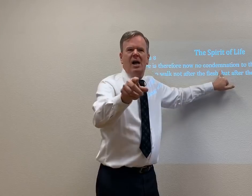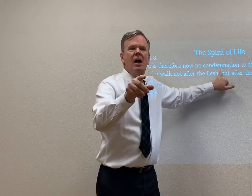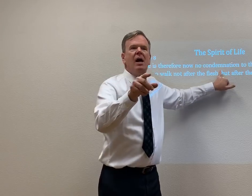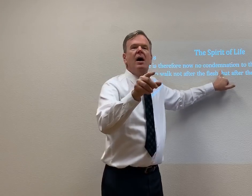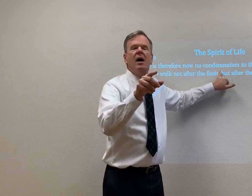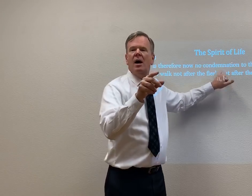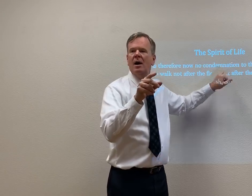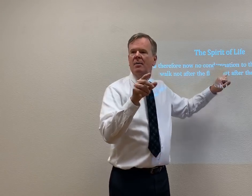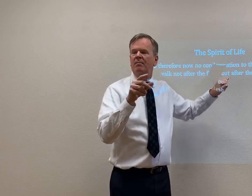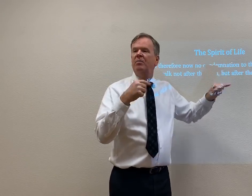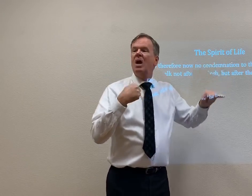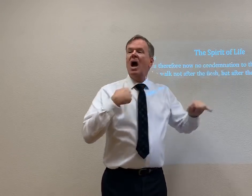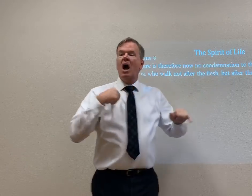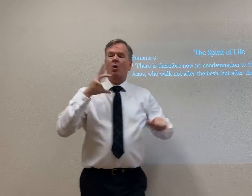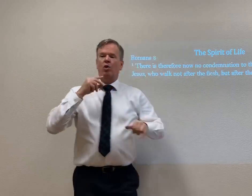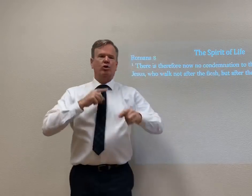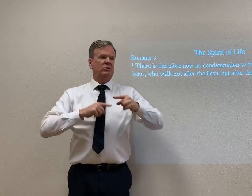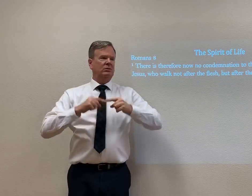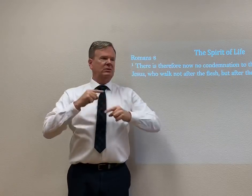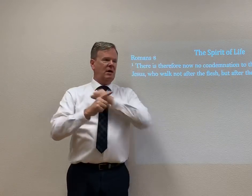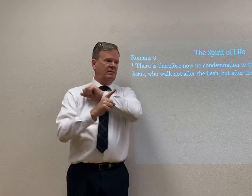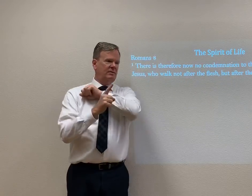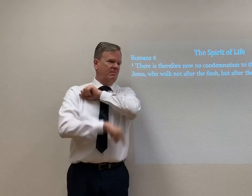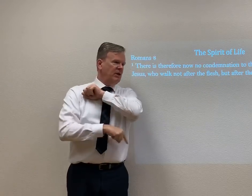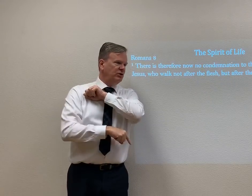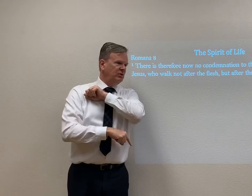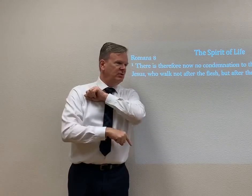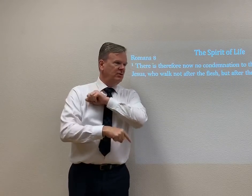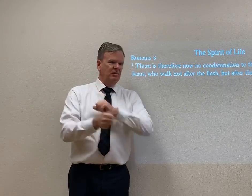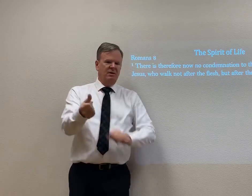Okay, there we go. This is how I would sign it.